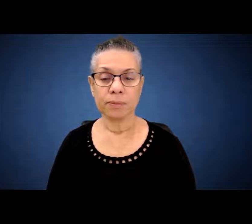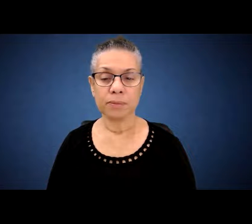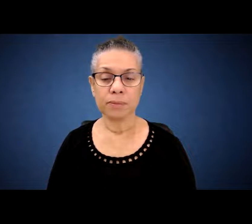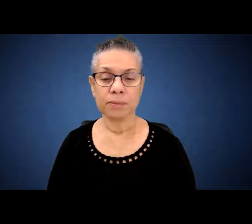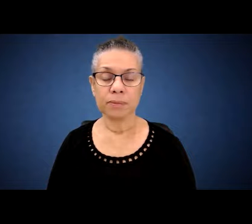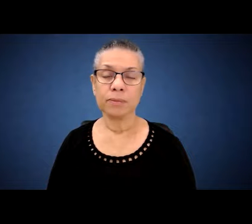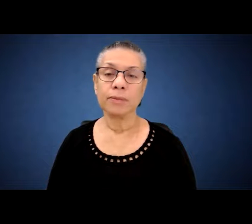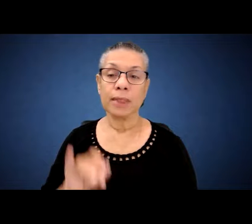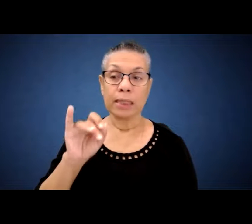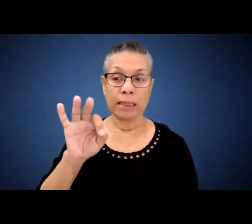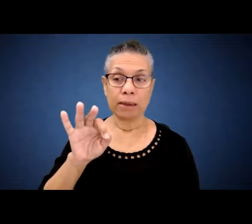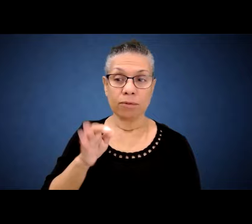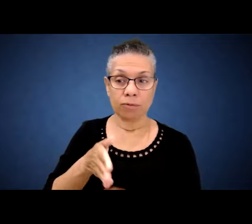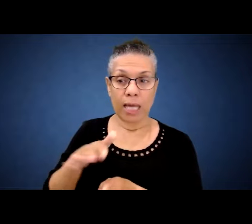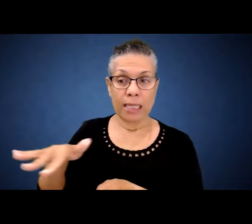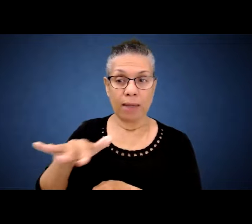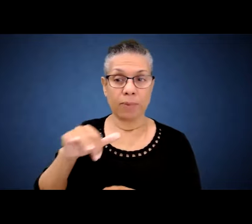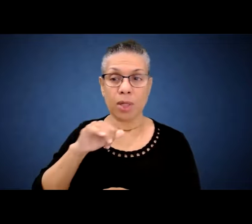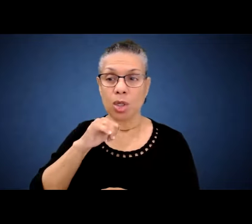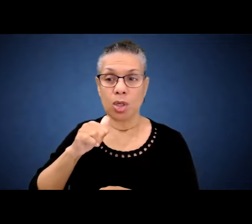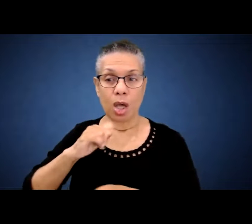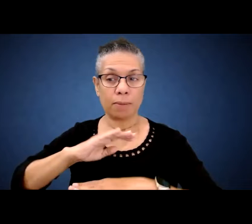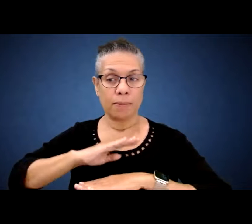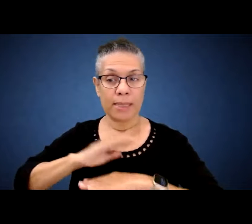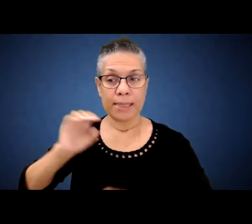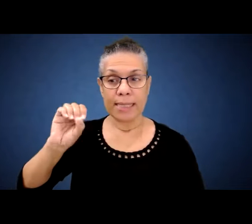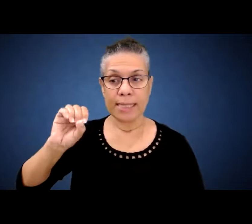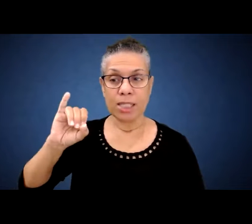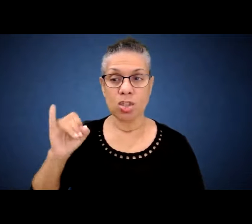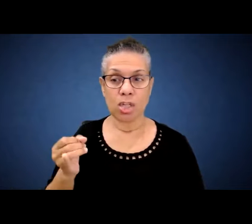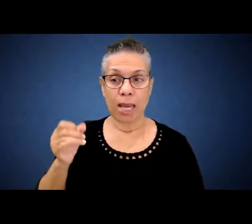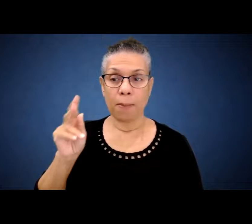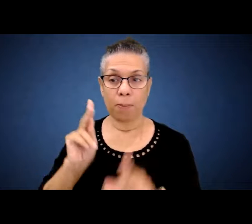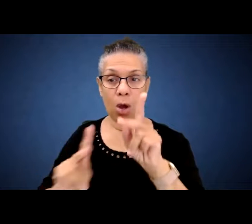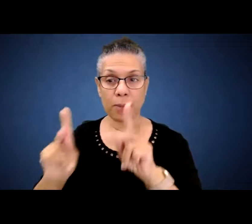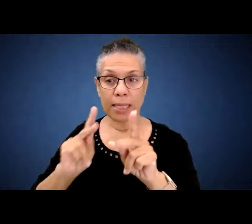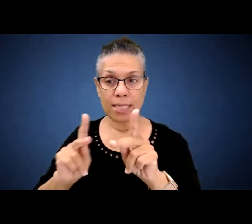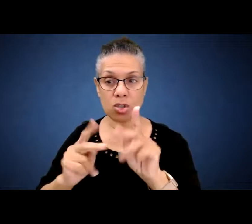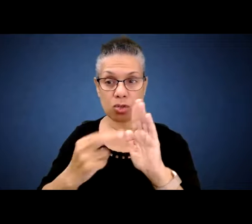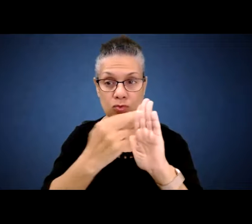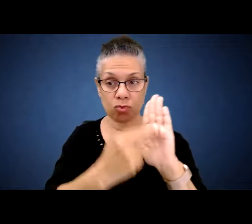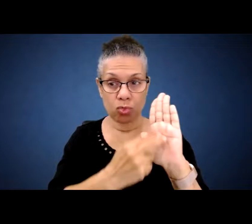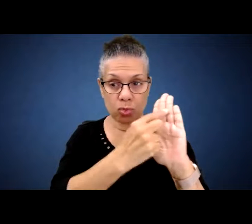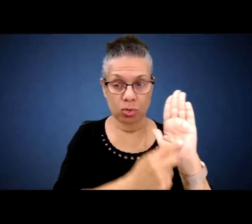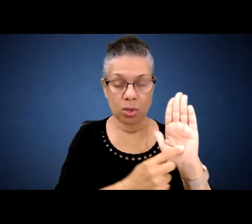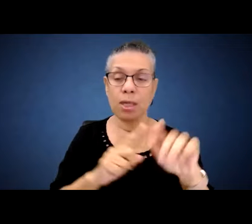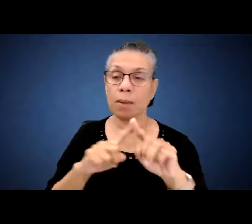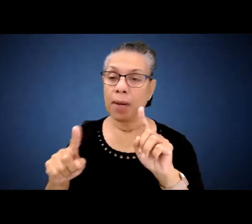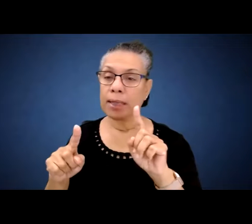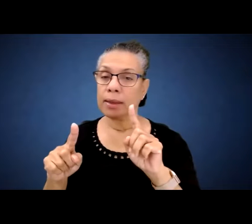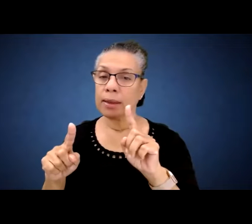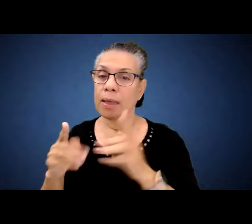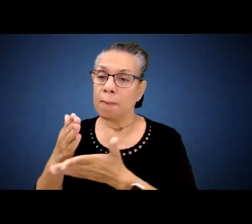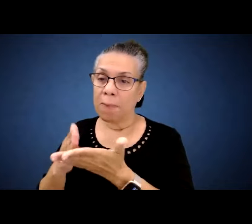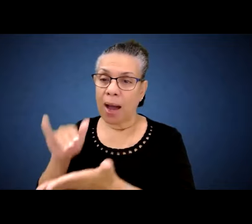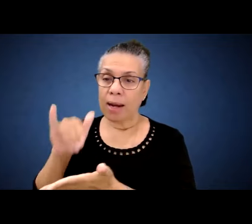that if a neighborhood does not meet said EJ population criteria, but a geographic portion of that